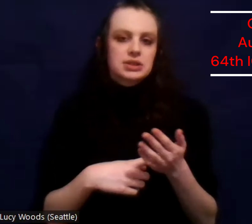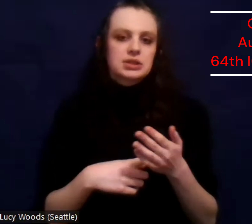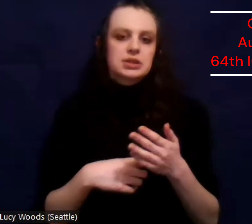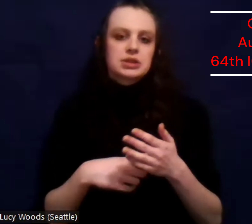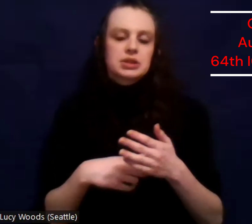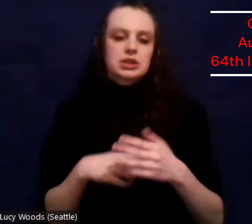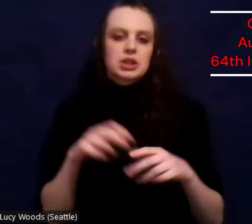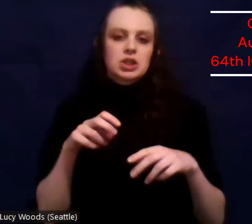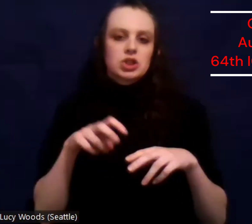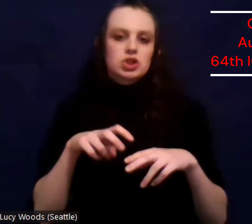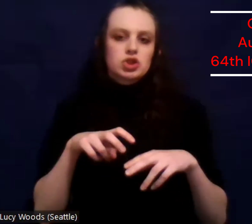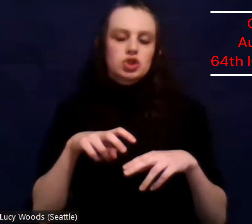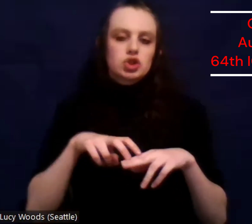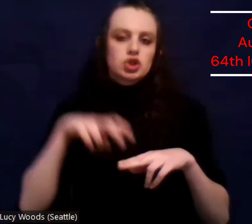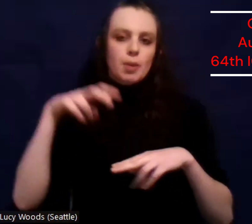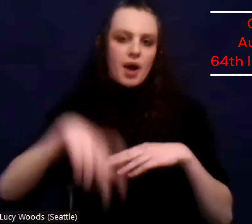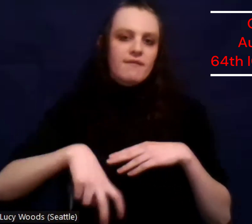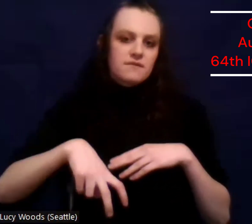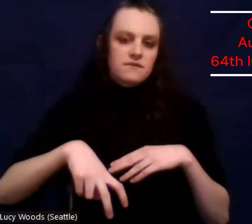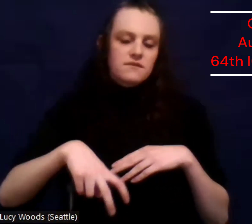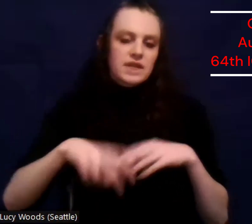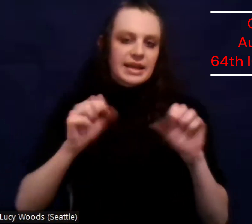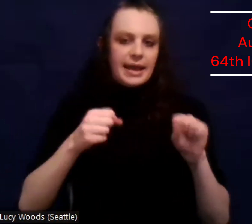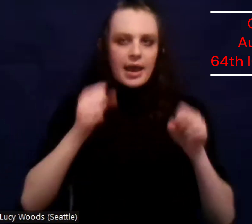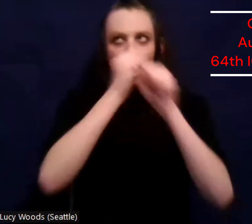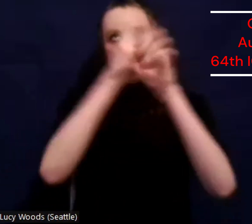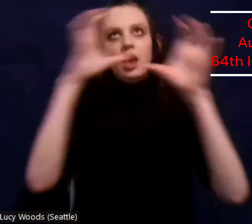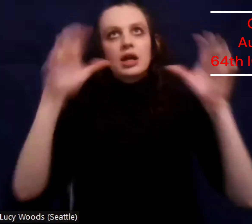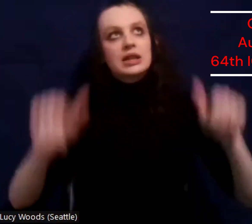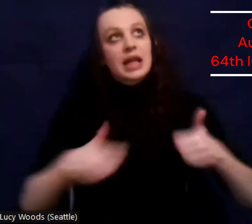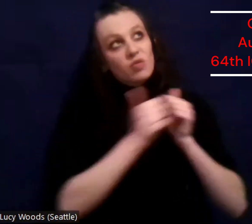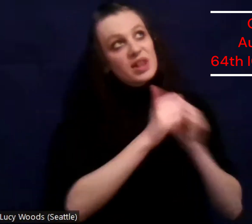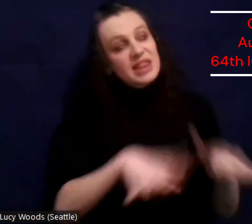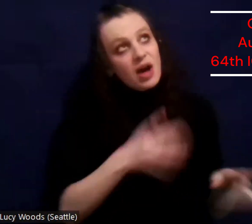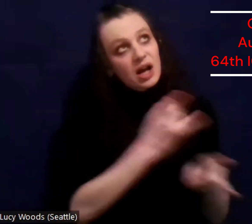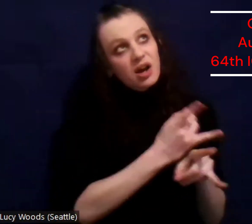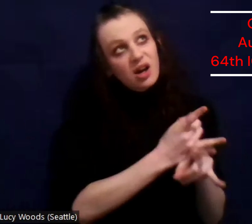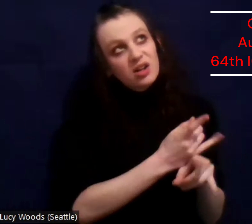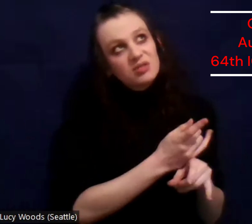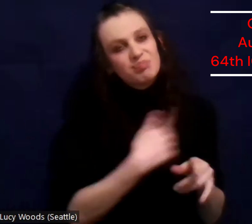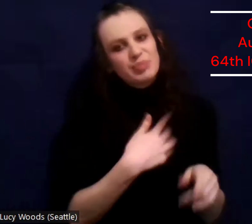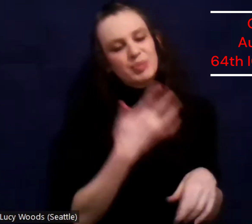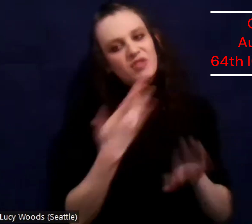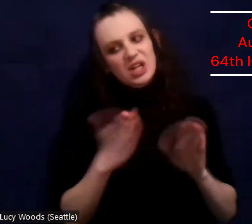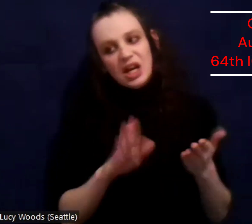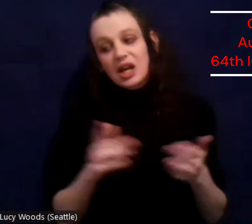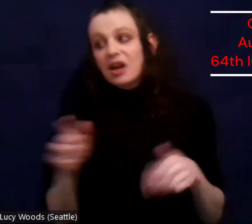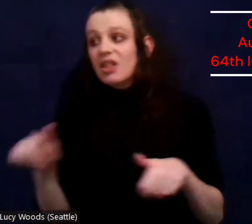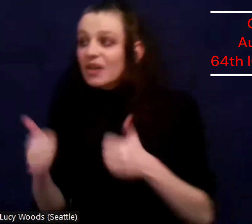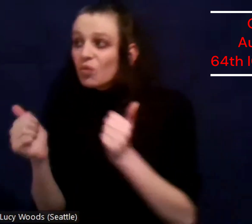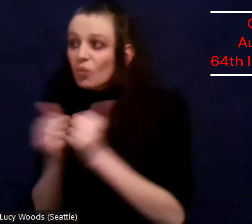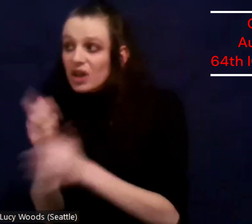imagine life with or without alcohol, and that's where I was at. Um, Eventually,